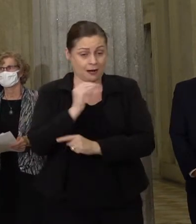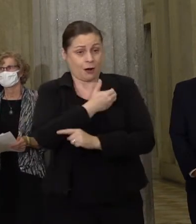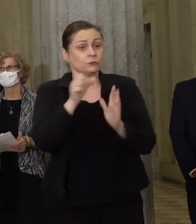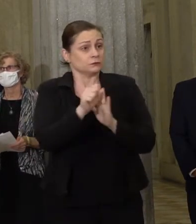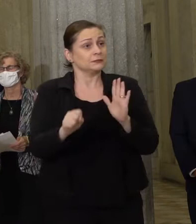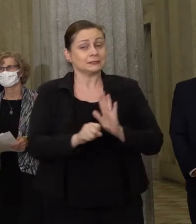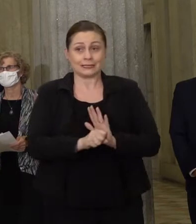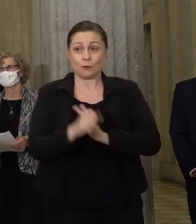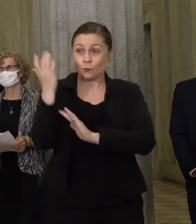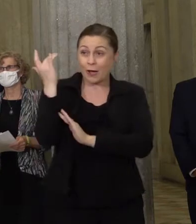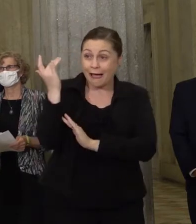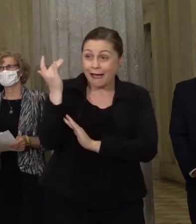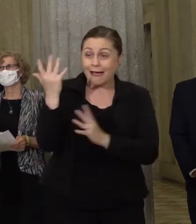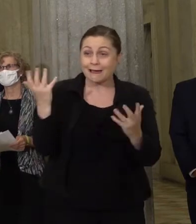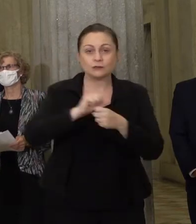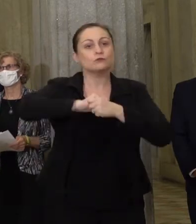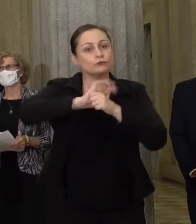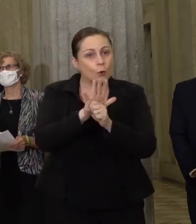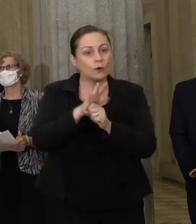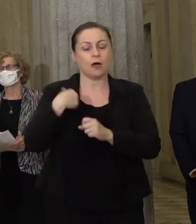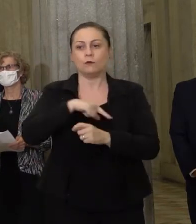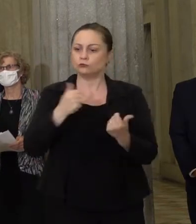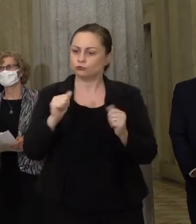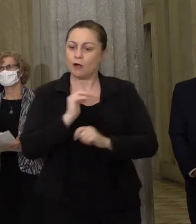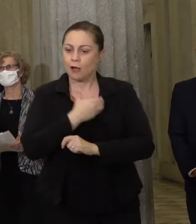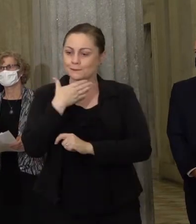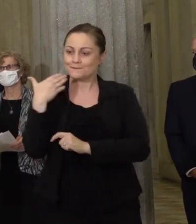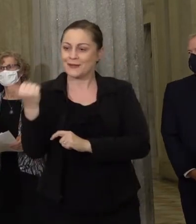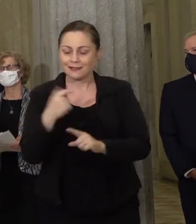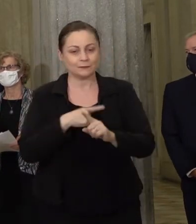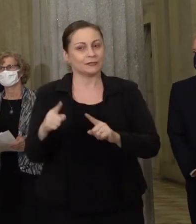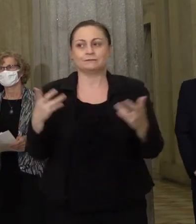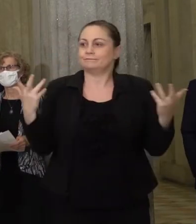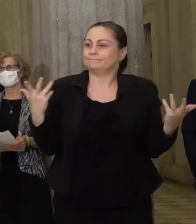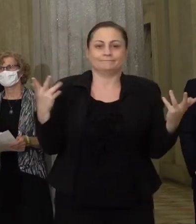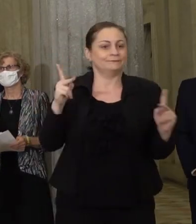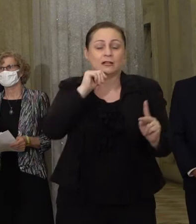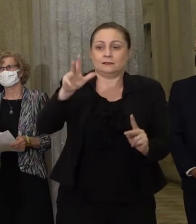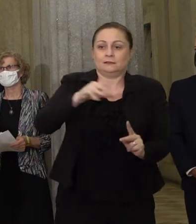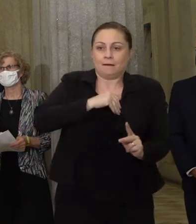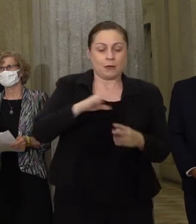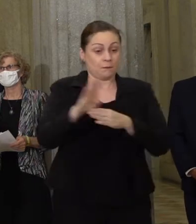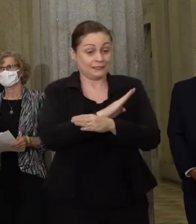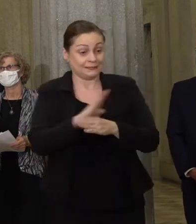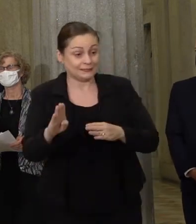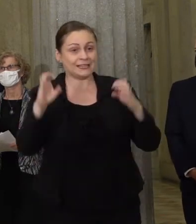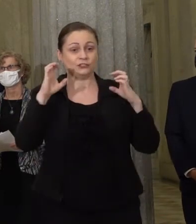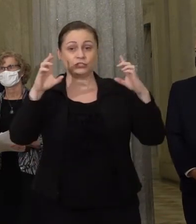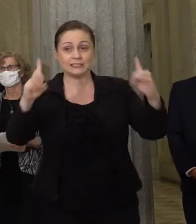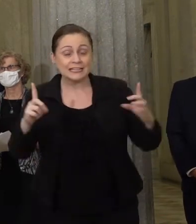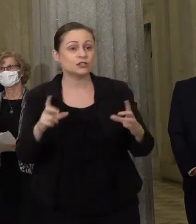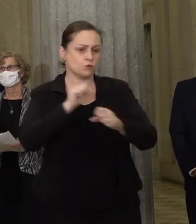state because of this, despite our best efforts. Businesses, livelihoods, and educations have suffered. Children have